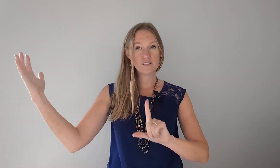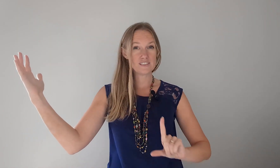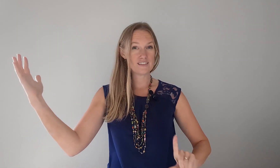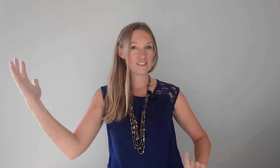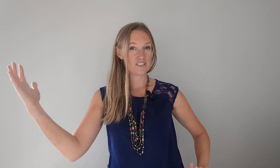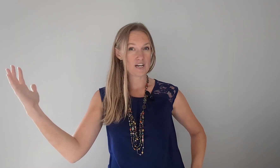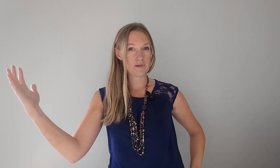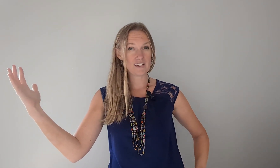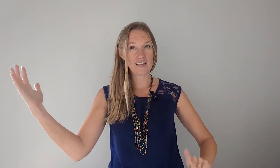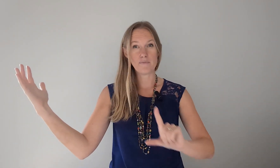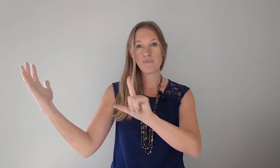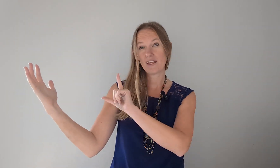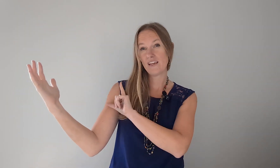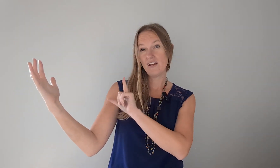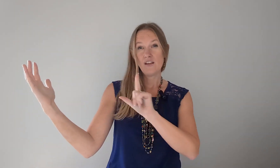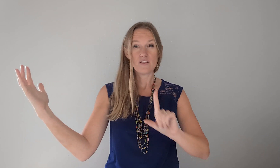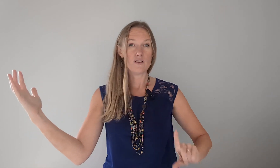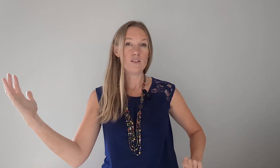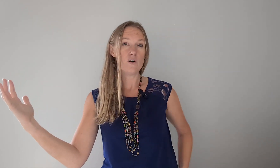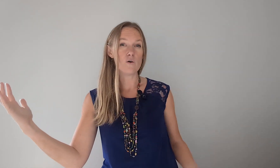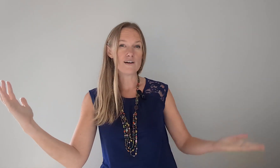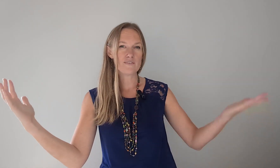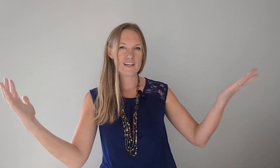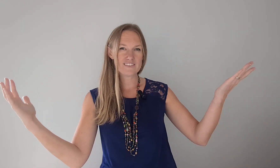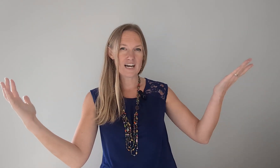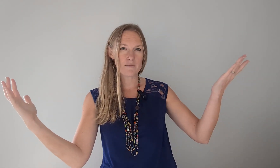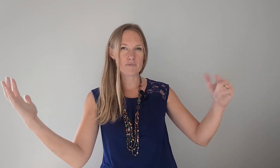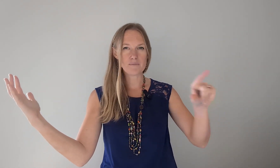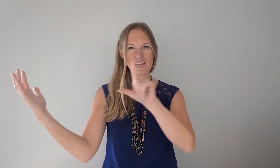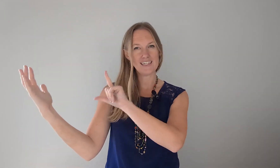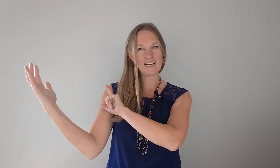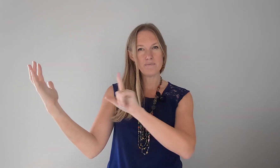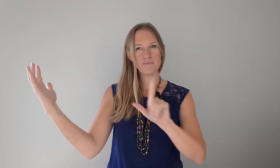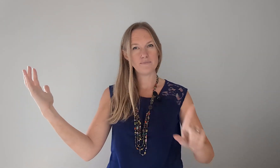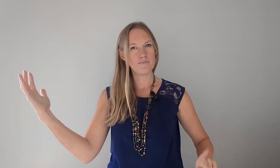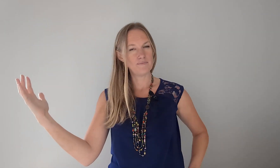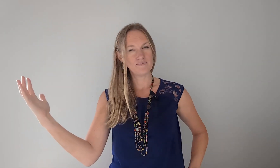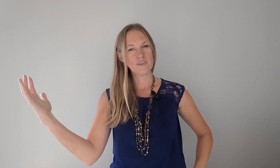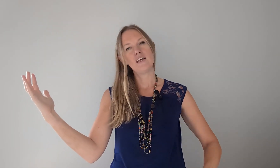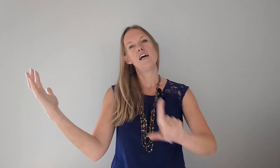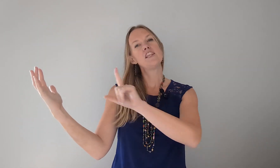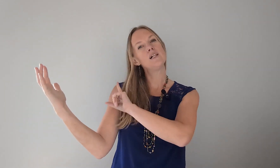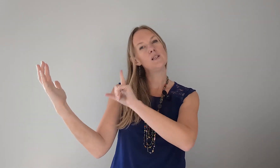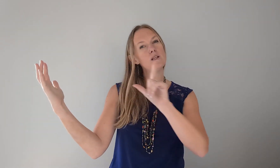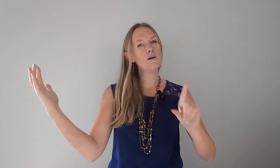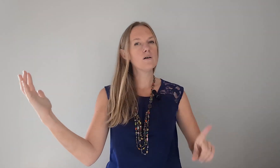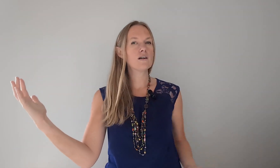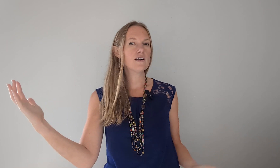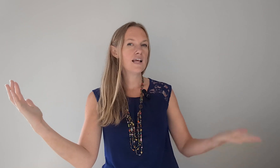shoulder down to your dominant hip. Okay? The Lord, and when I have time, I bring my hand up. The Lord